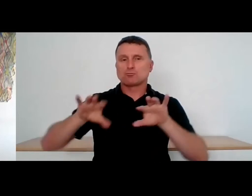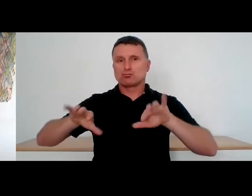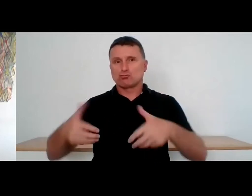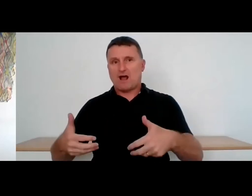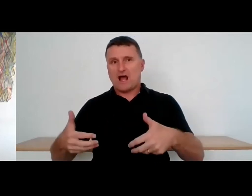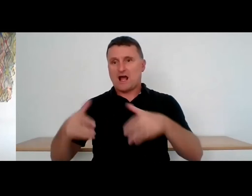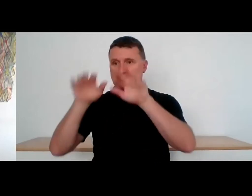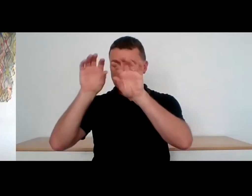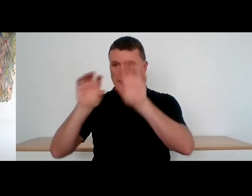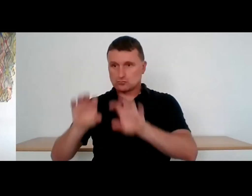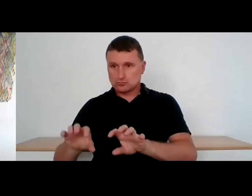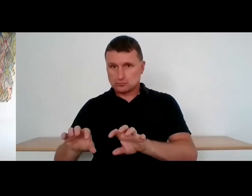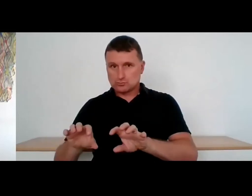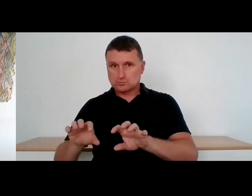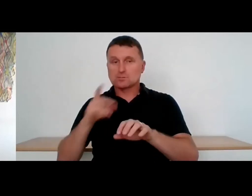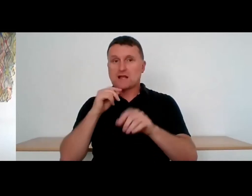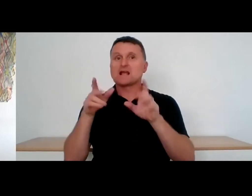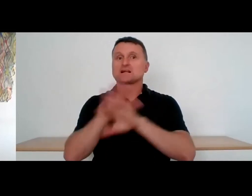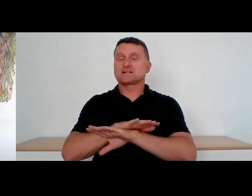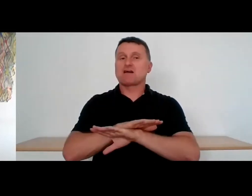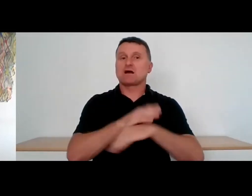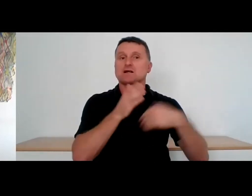cover shortly.